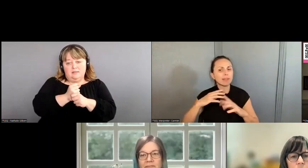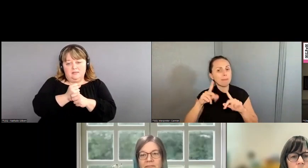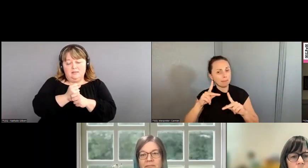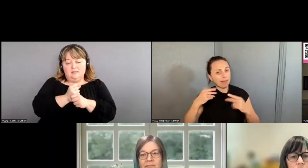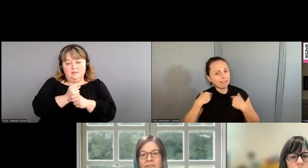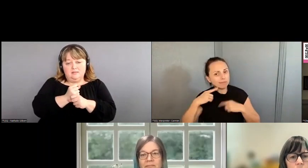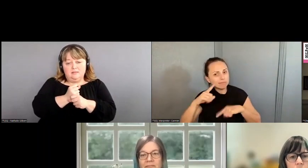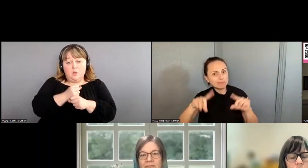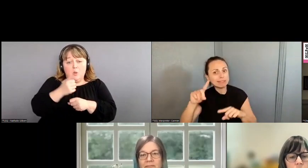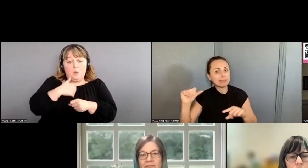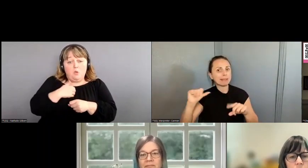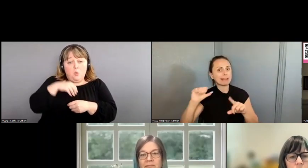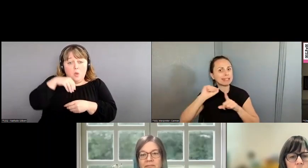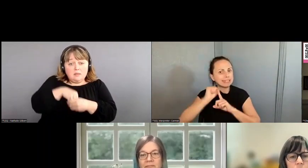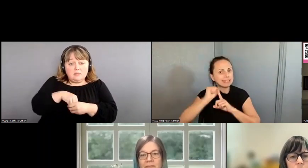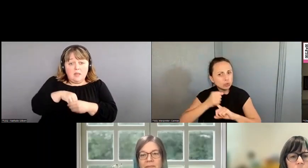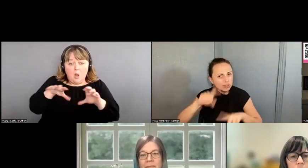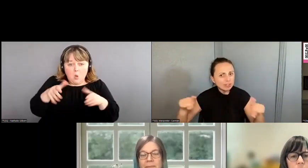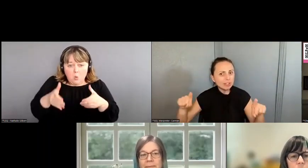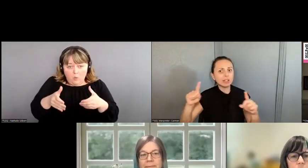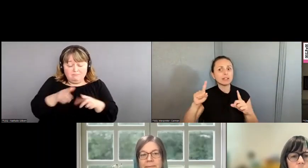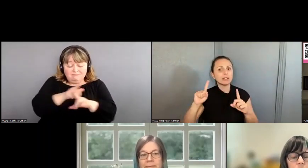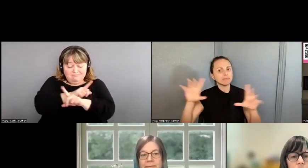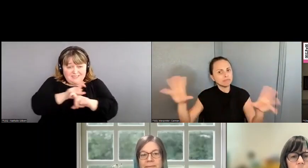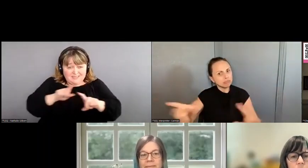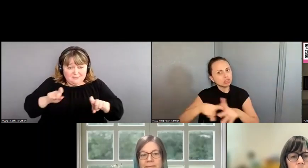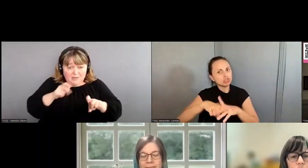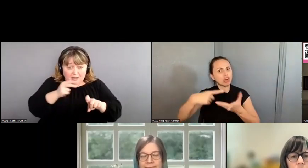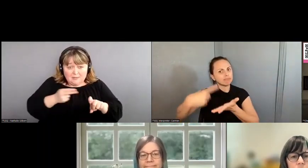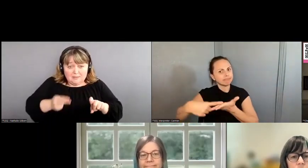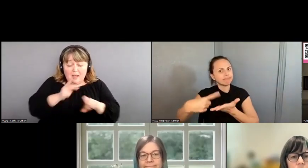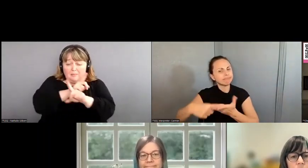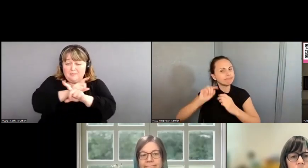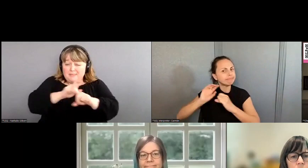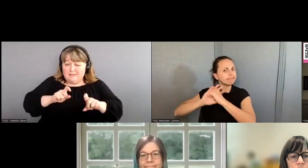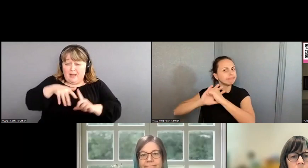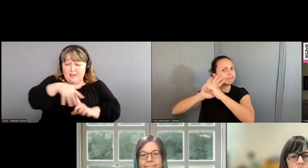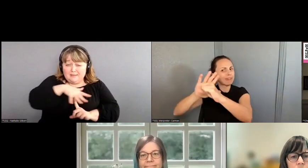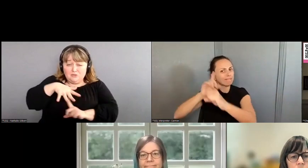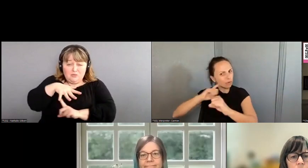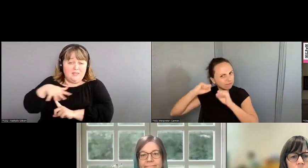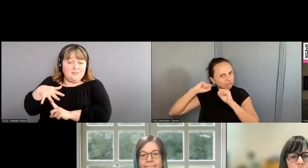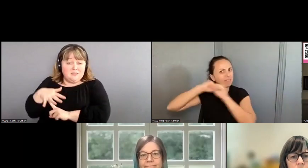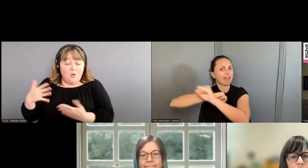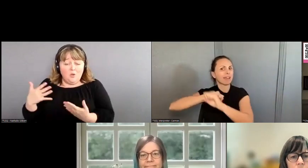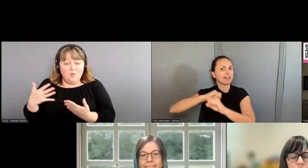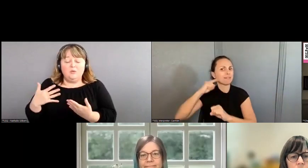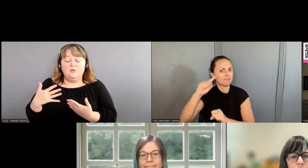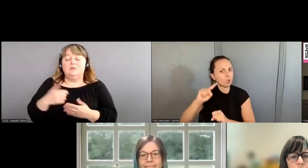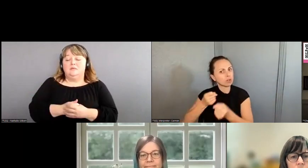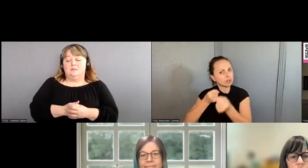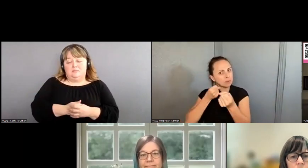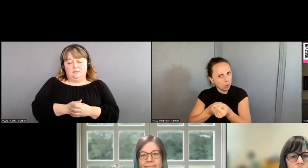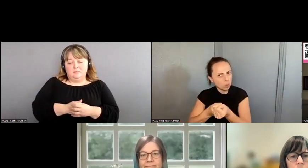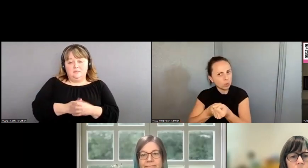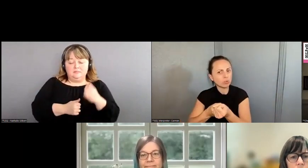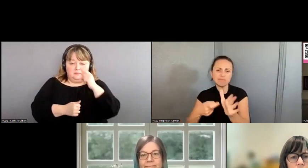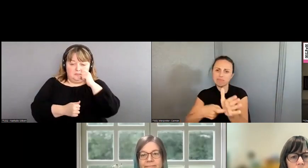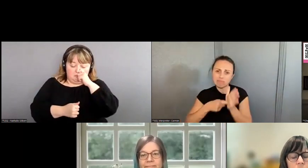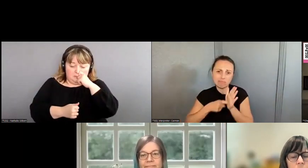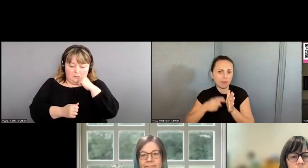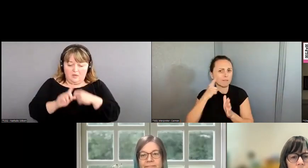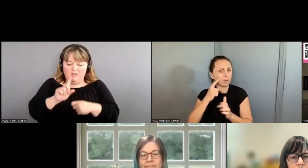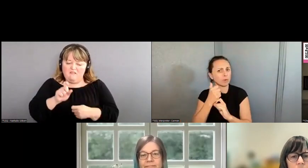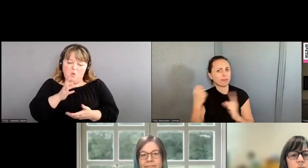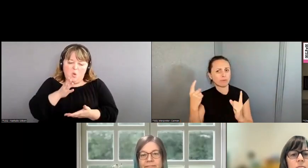situations to really start asking for or fighting for supports that are necessary for